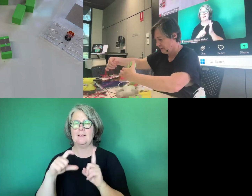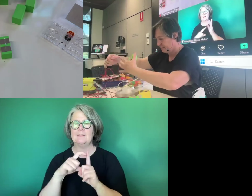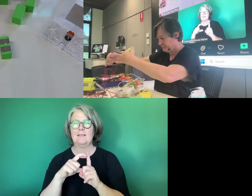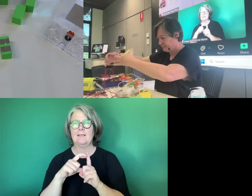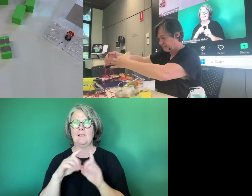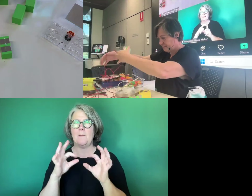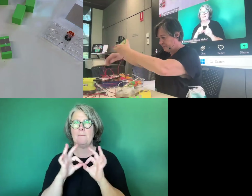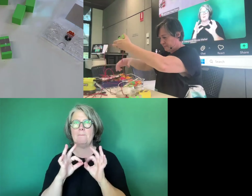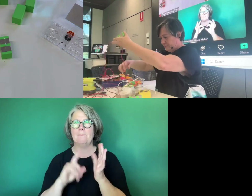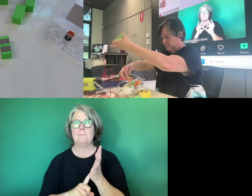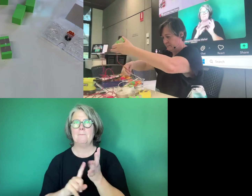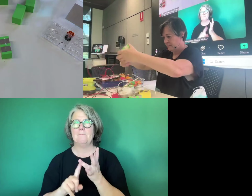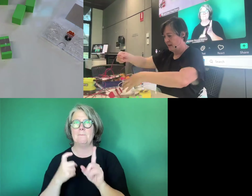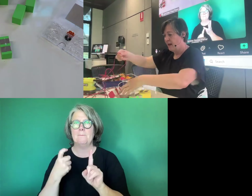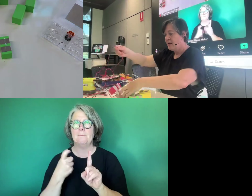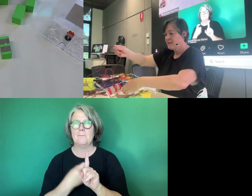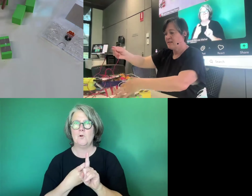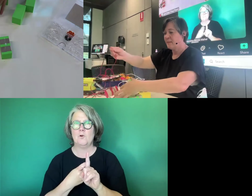do,